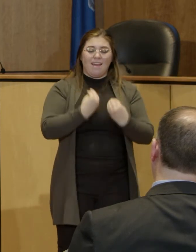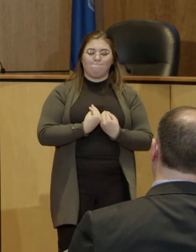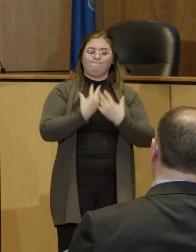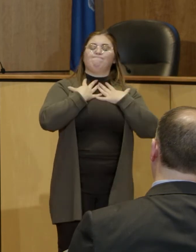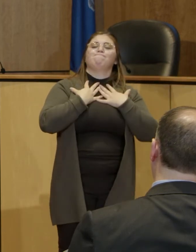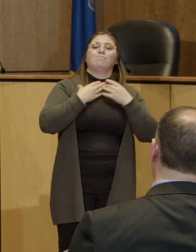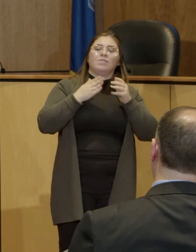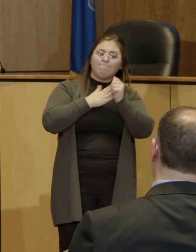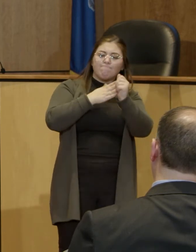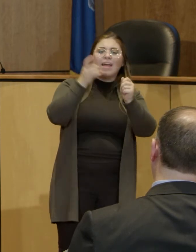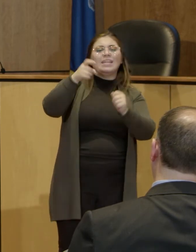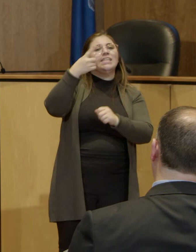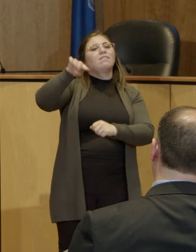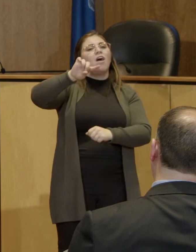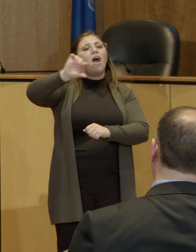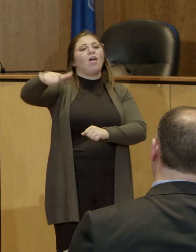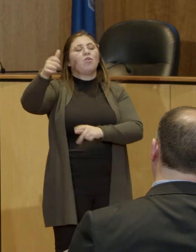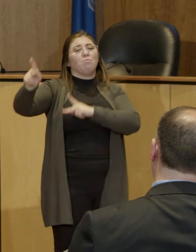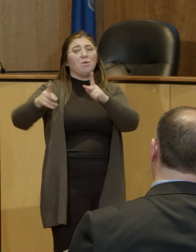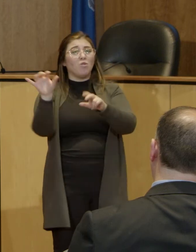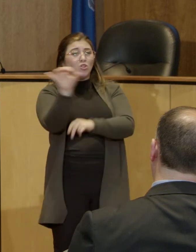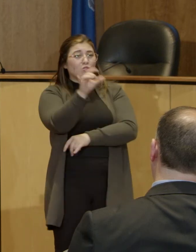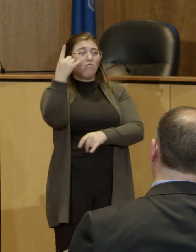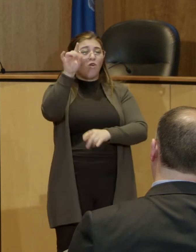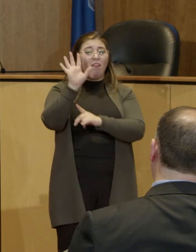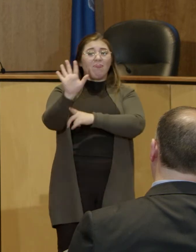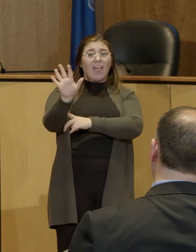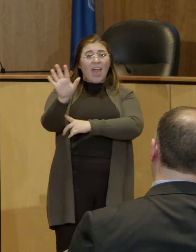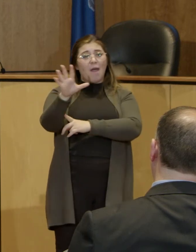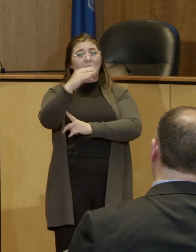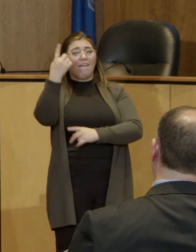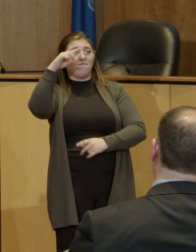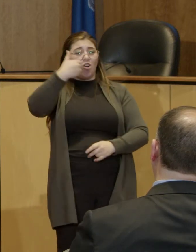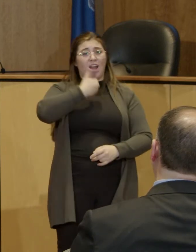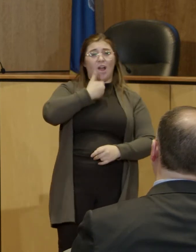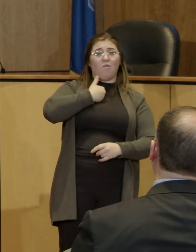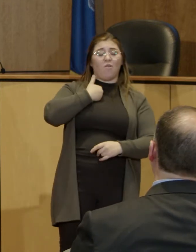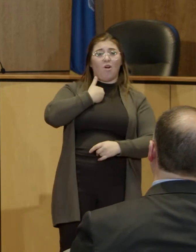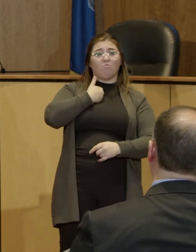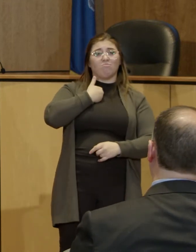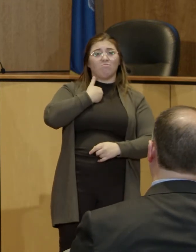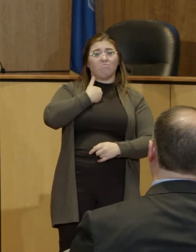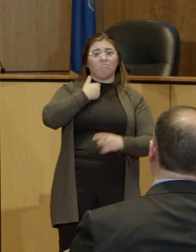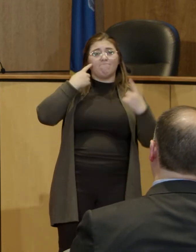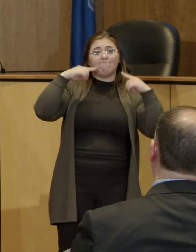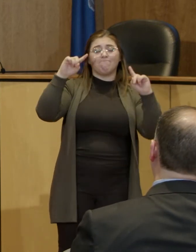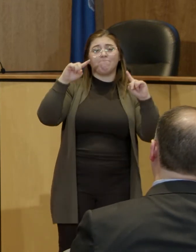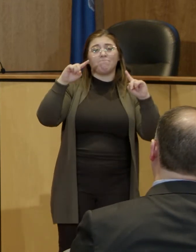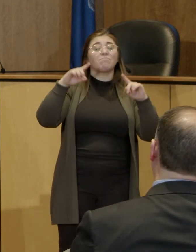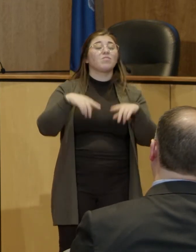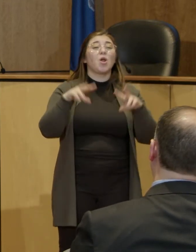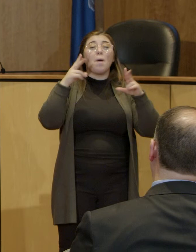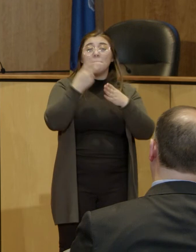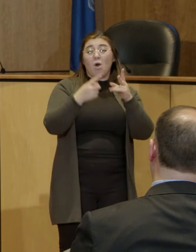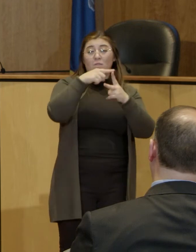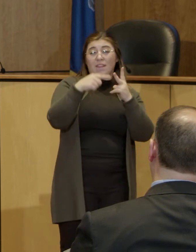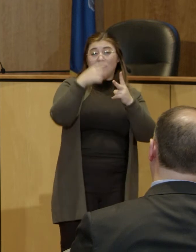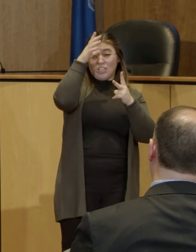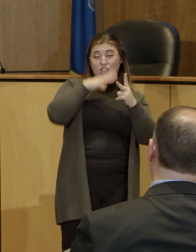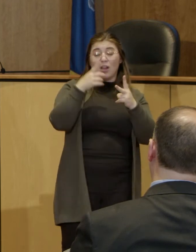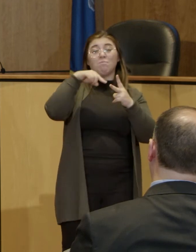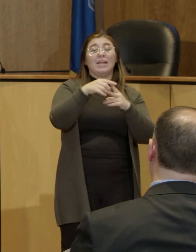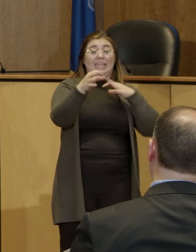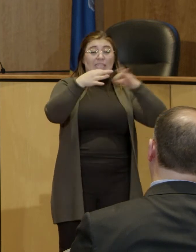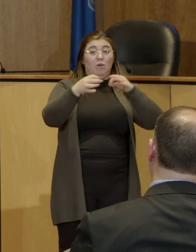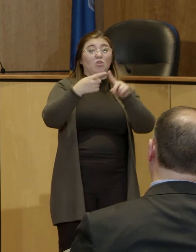aspirations and needs of others for their sakes and for our own. Both of these gentlemen are explaining to